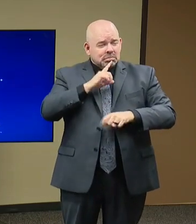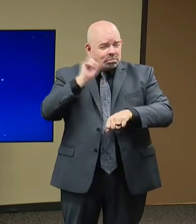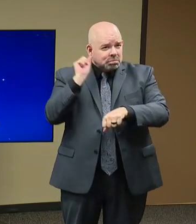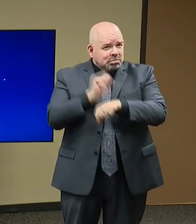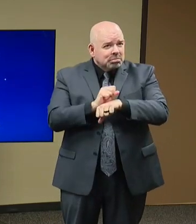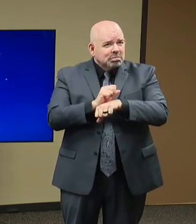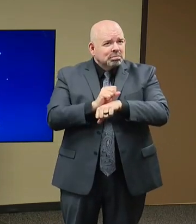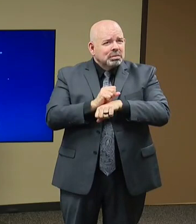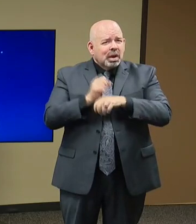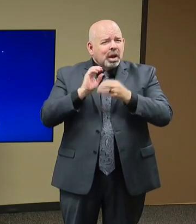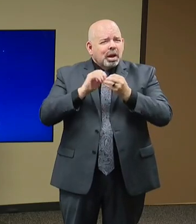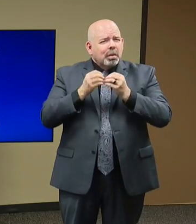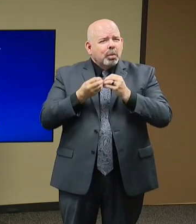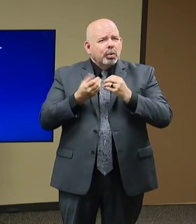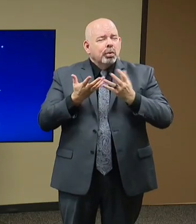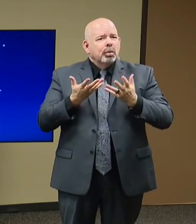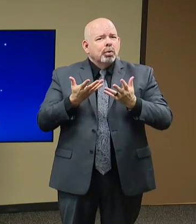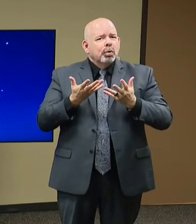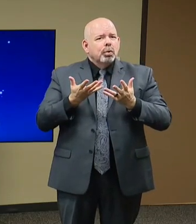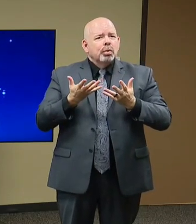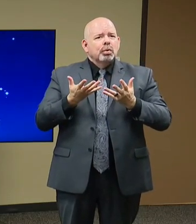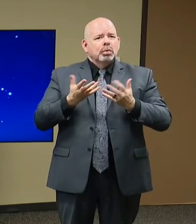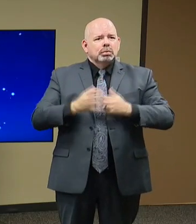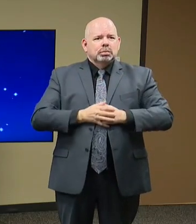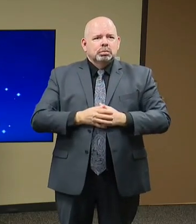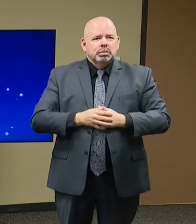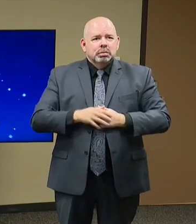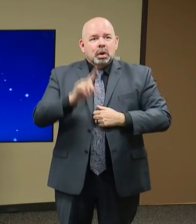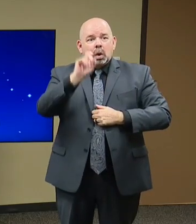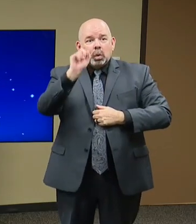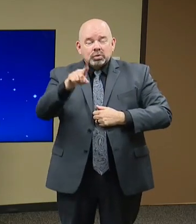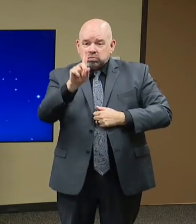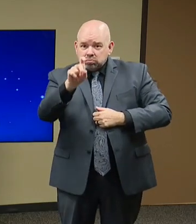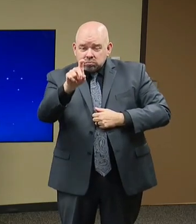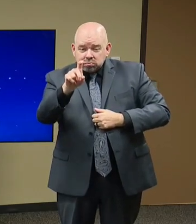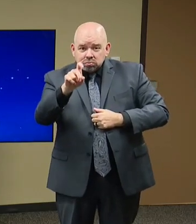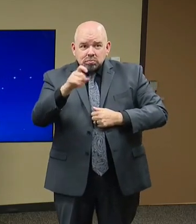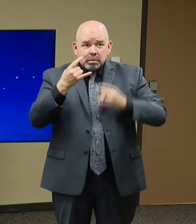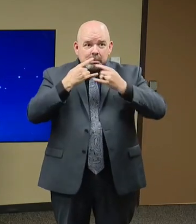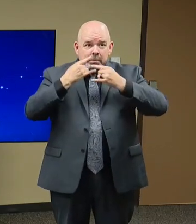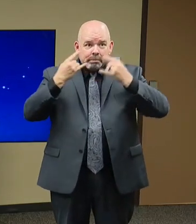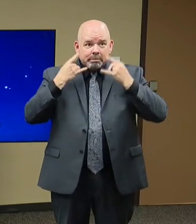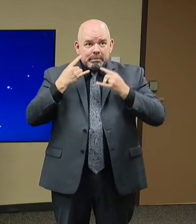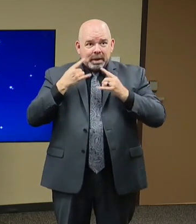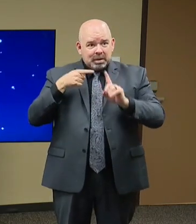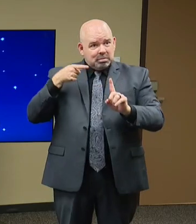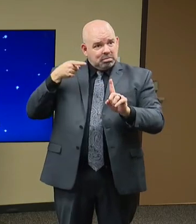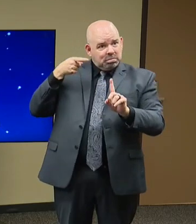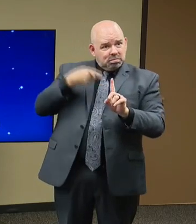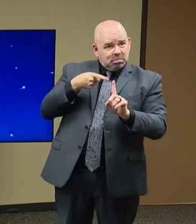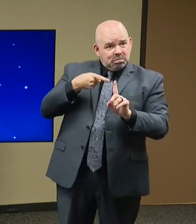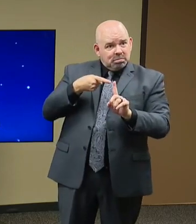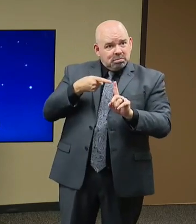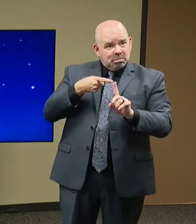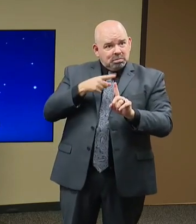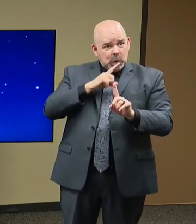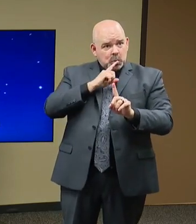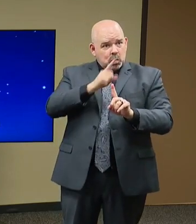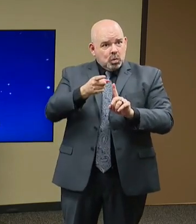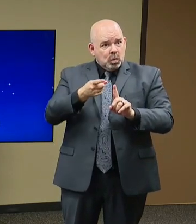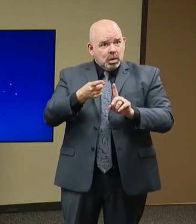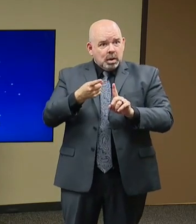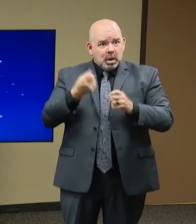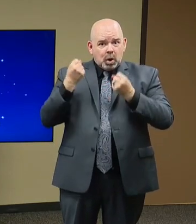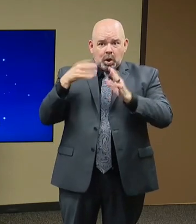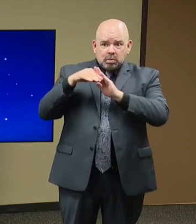the question was, is masking the major determinant of this? Certainly, when we look at, you